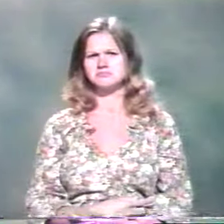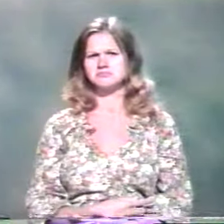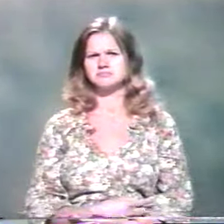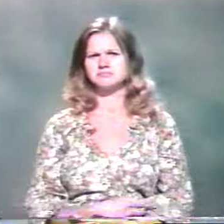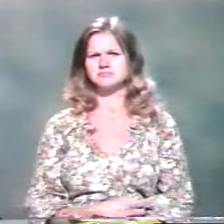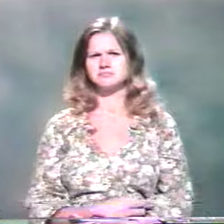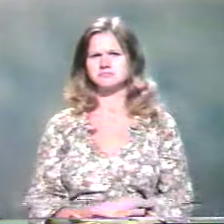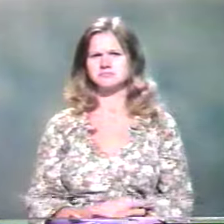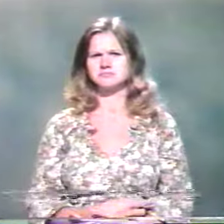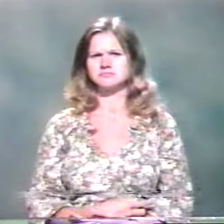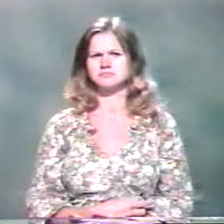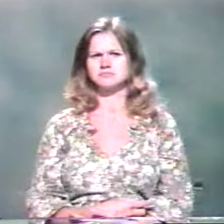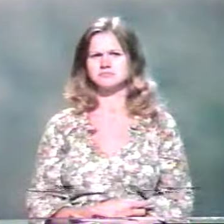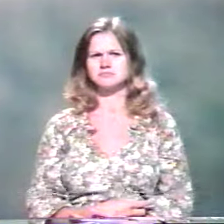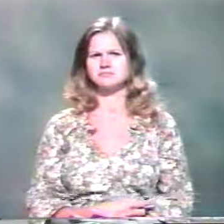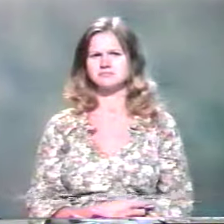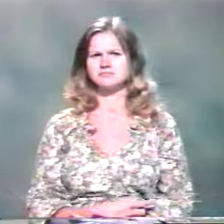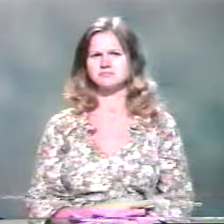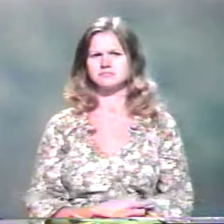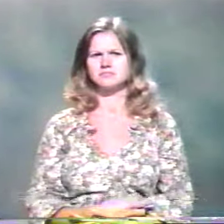My daughter was mad. She didn't understand.